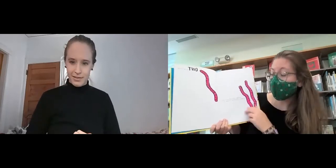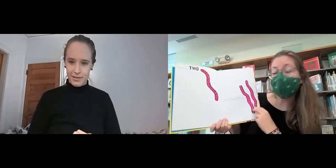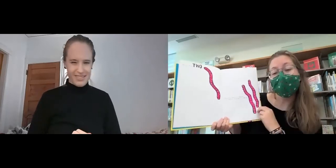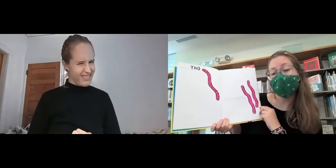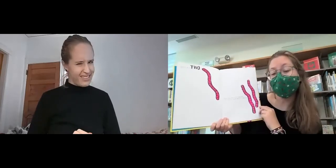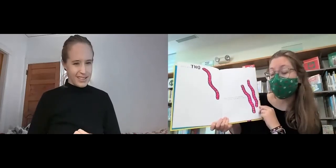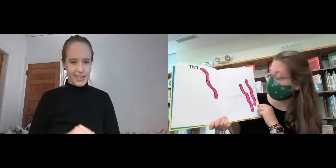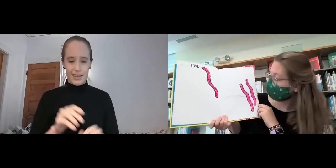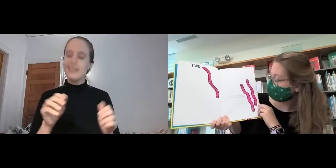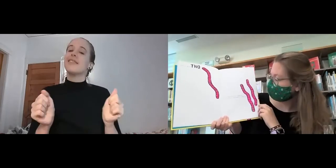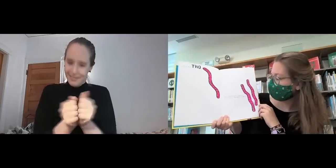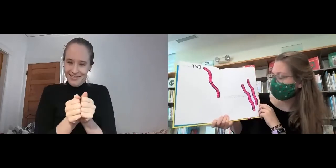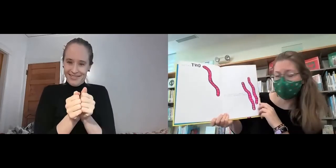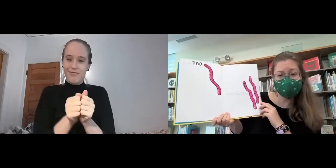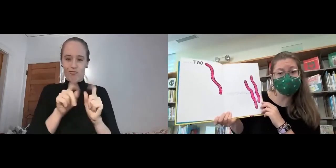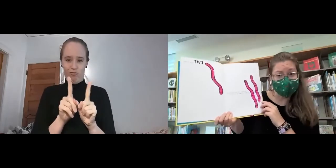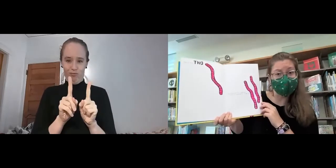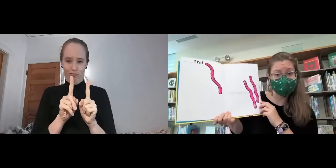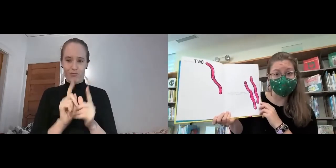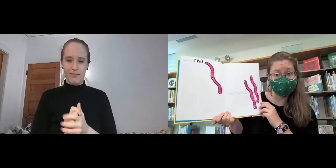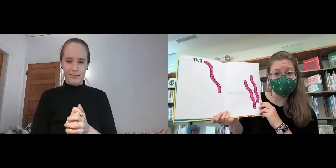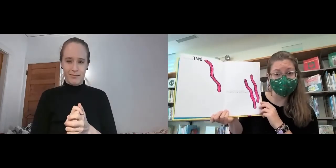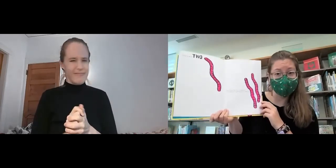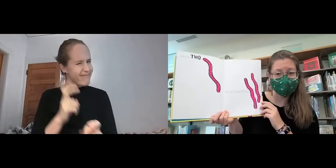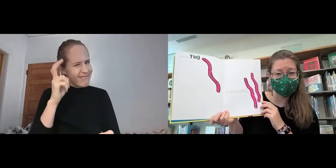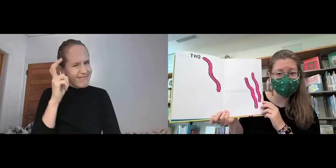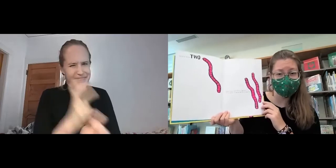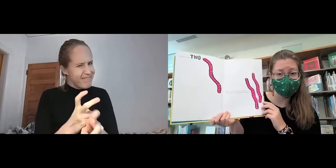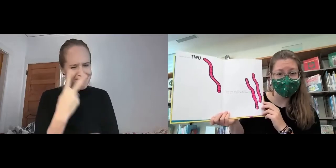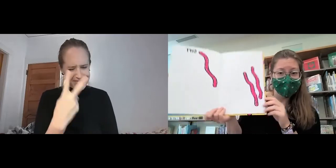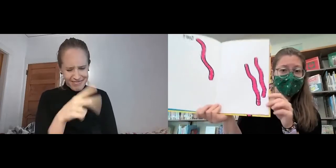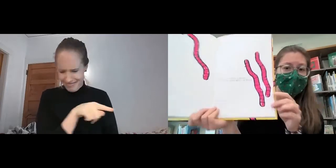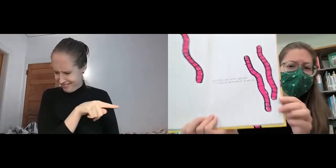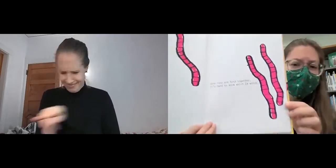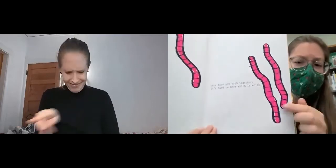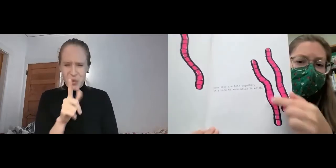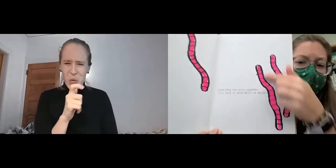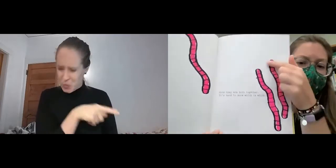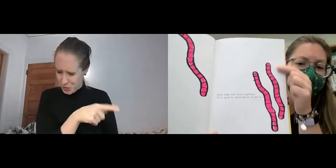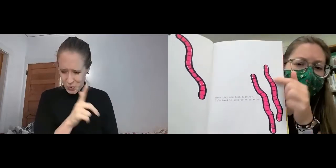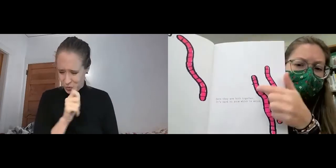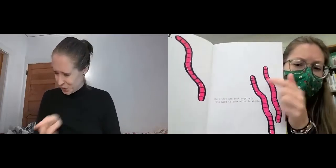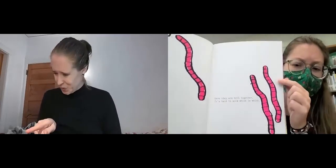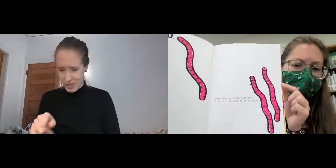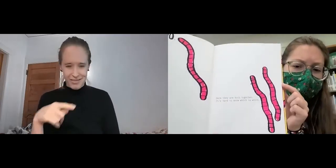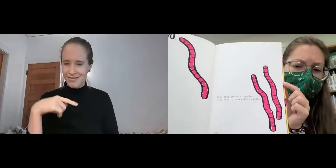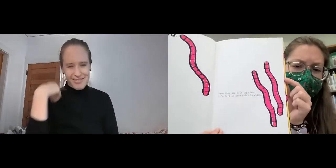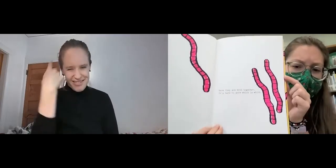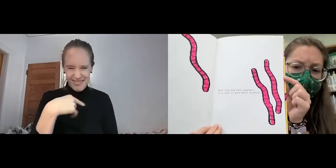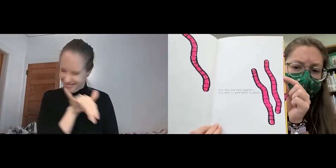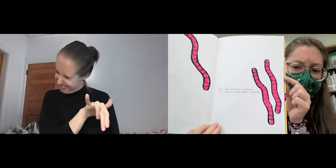Here they both are together. It's hard to know which is which. Can you tell the difference between these two